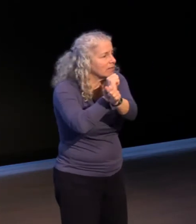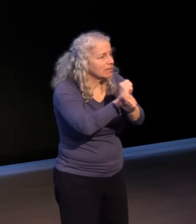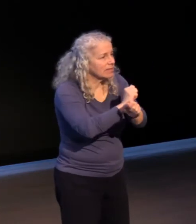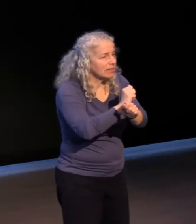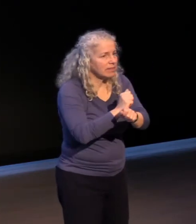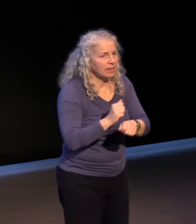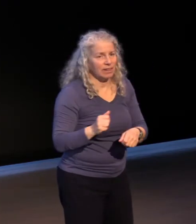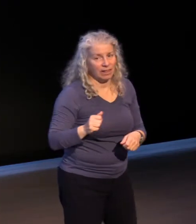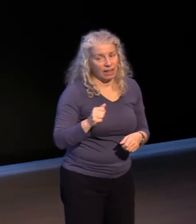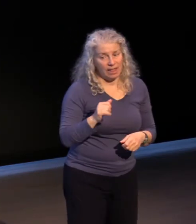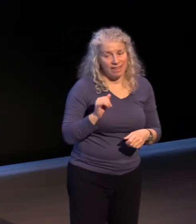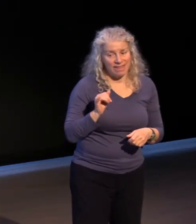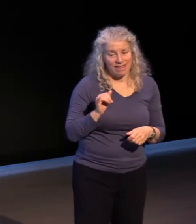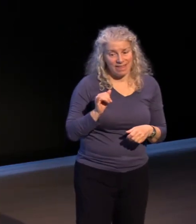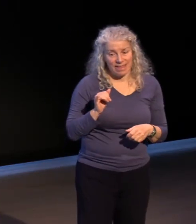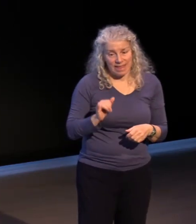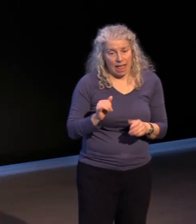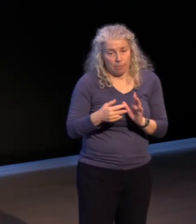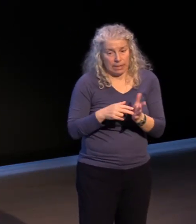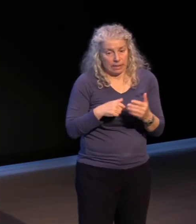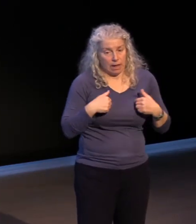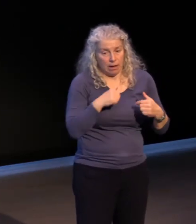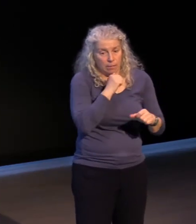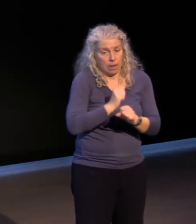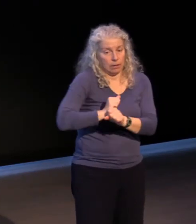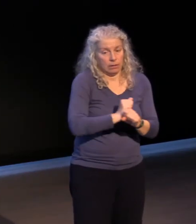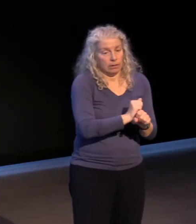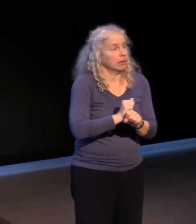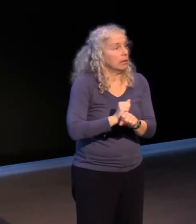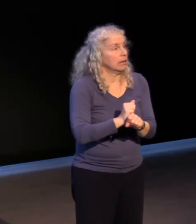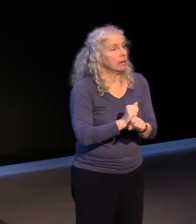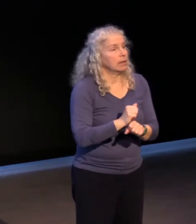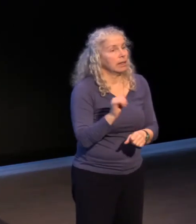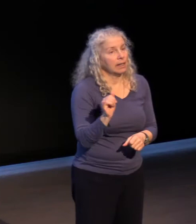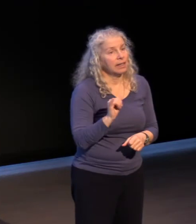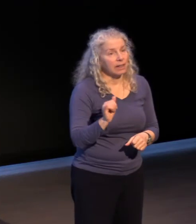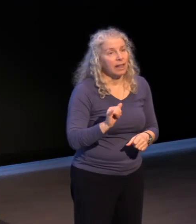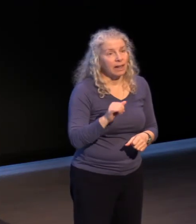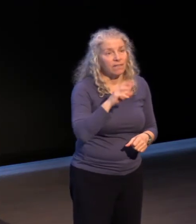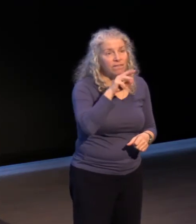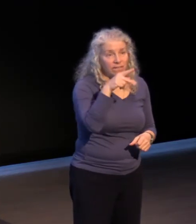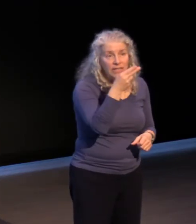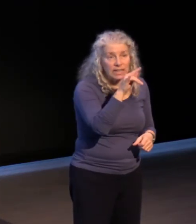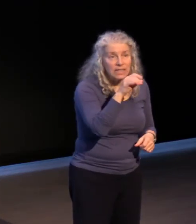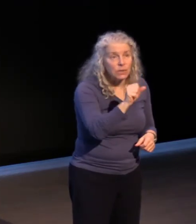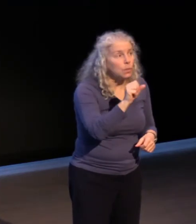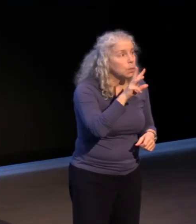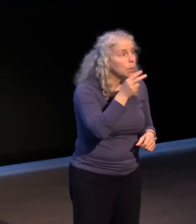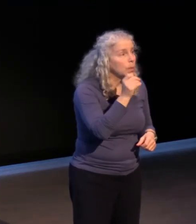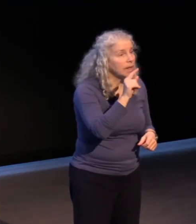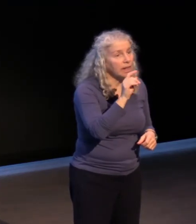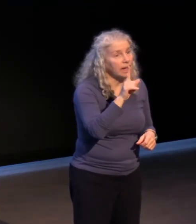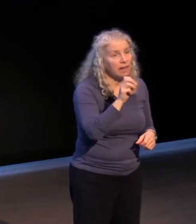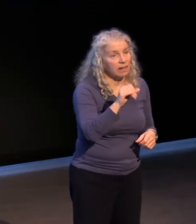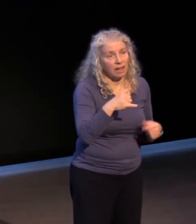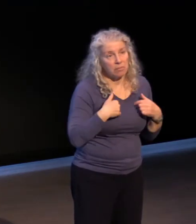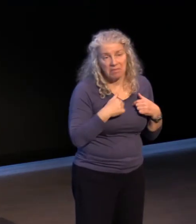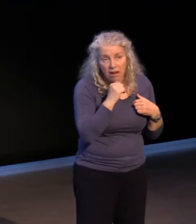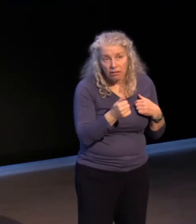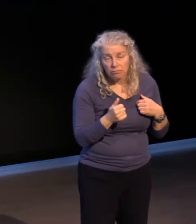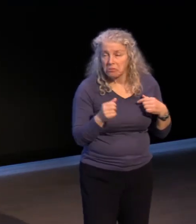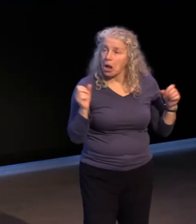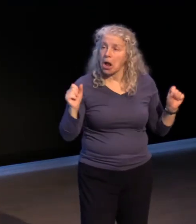meaning that I'm not physically in bondage like our dear Miss Phyllis Wheatley. And I can also do what I